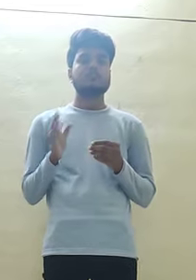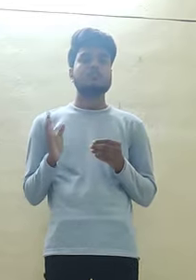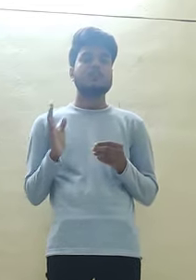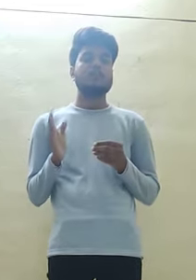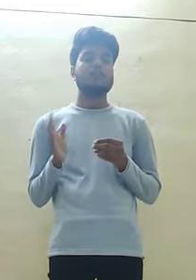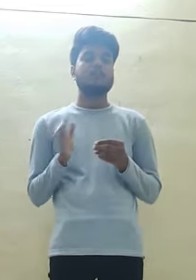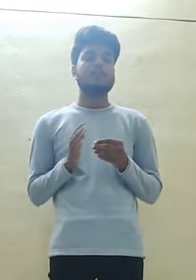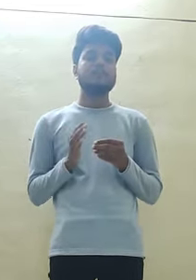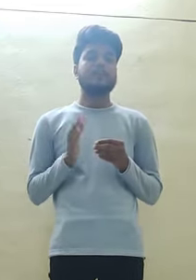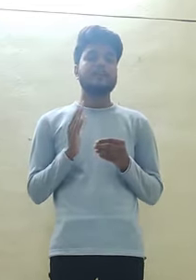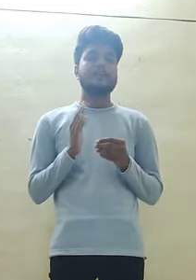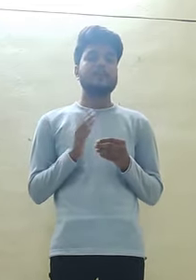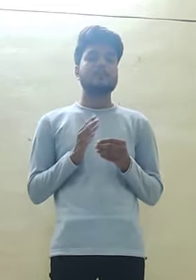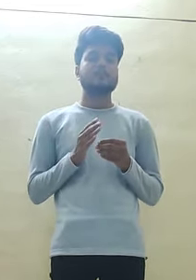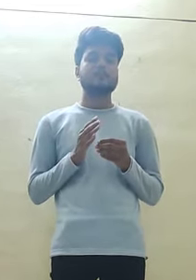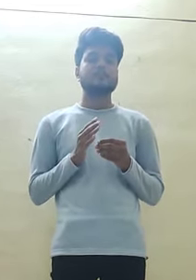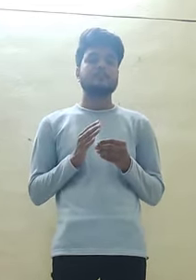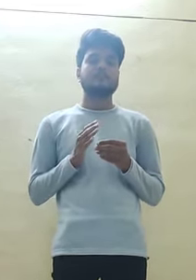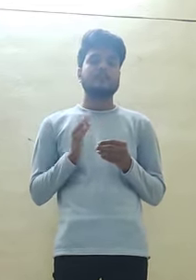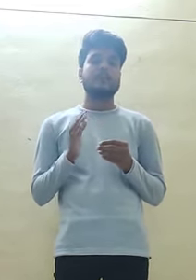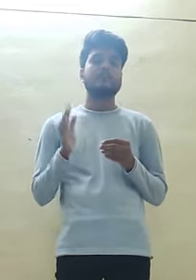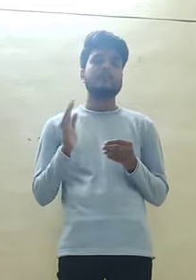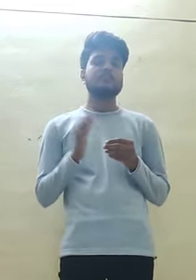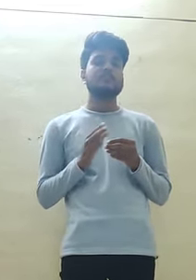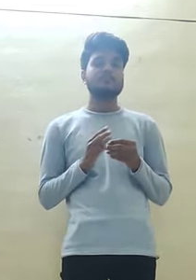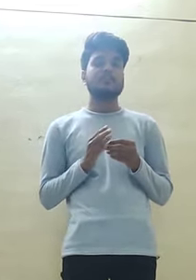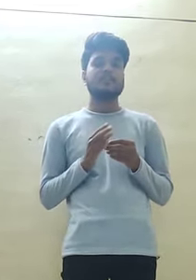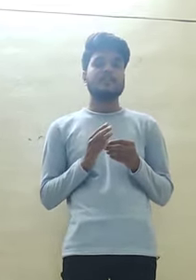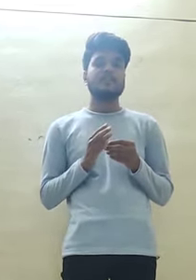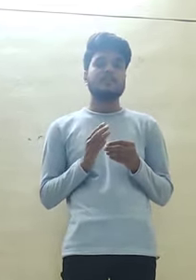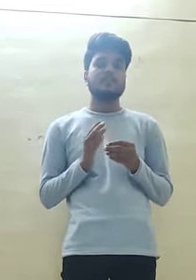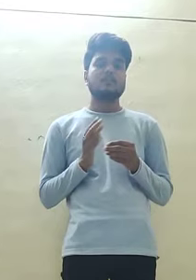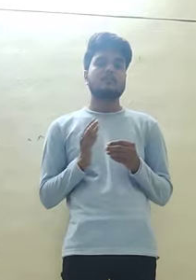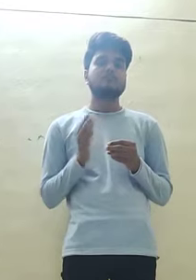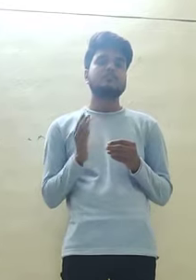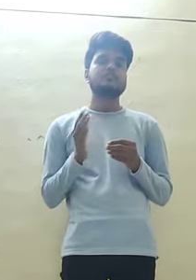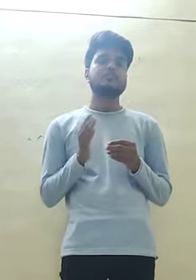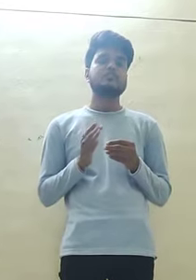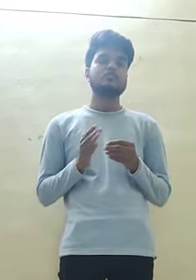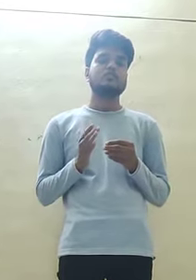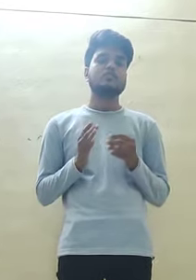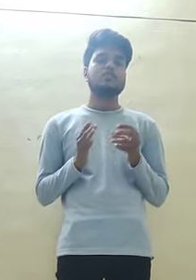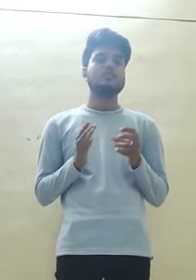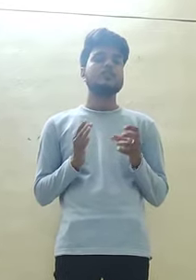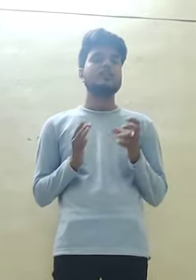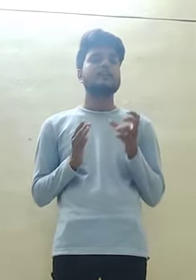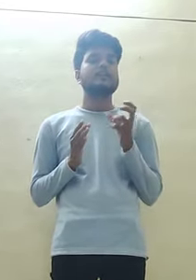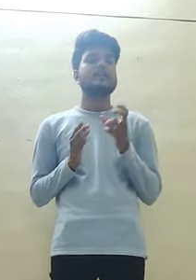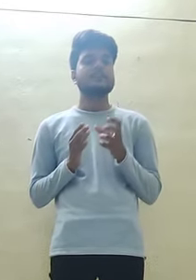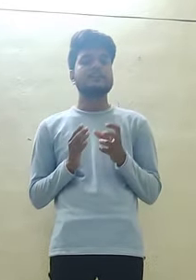the Java provides an annotation at functional interface which is used to declare an